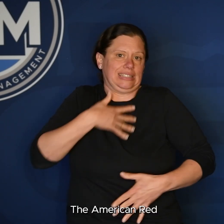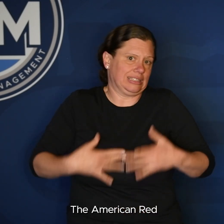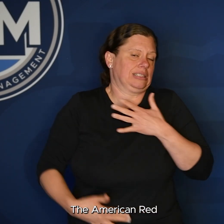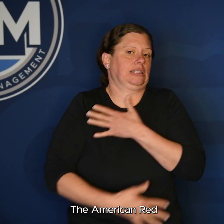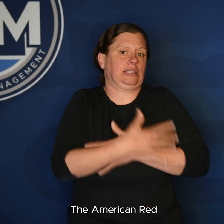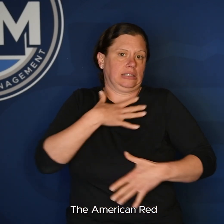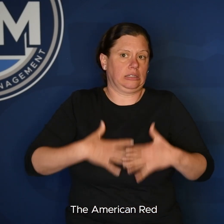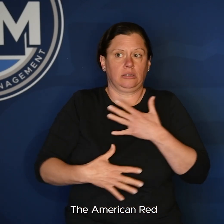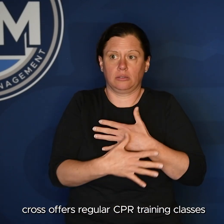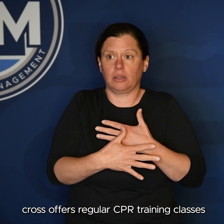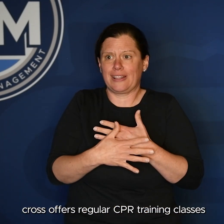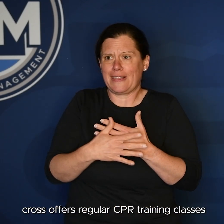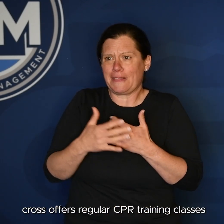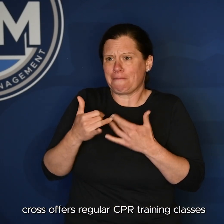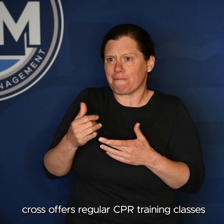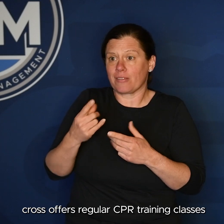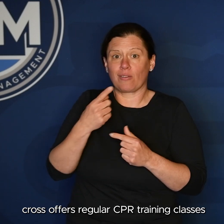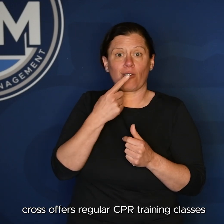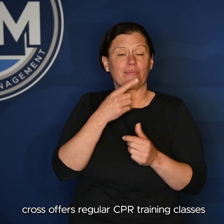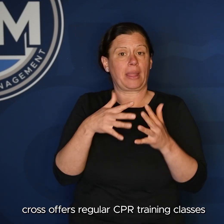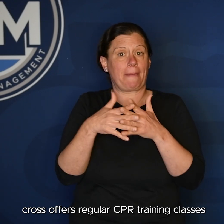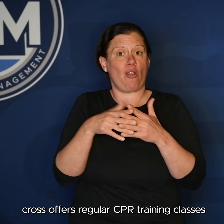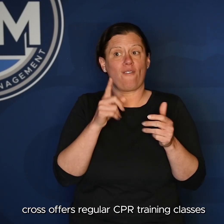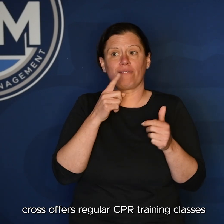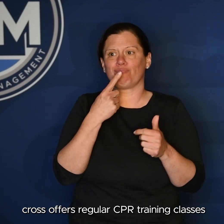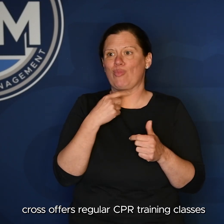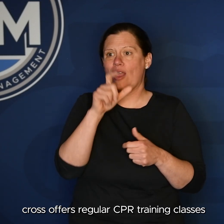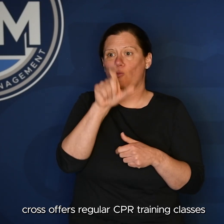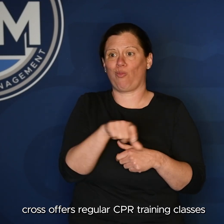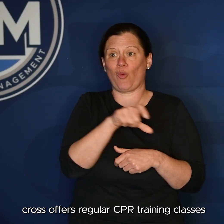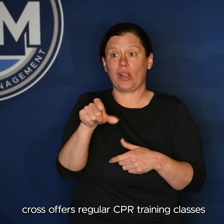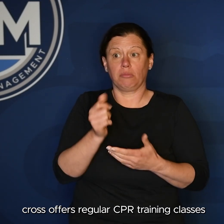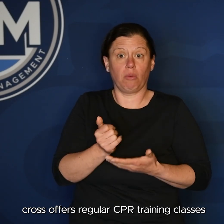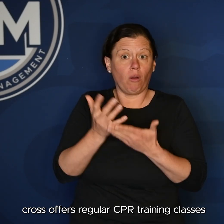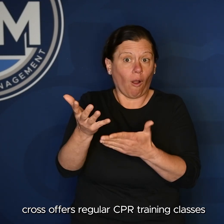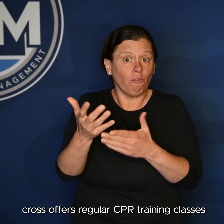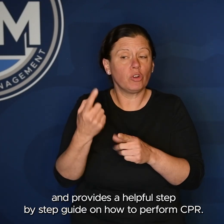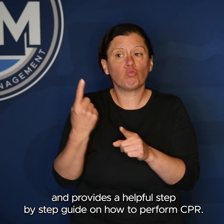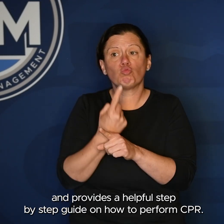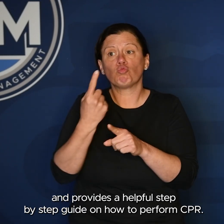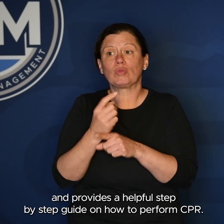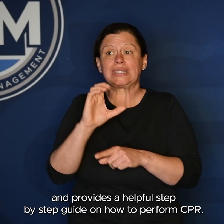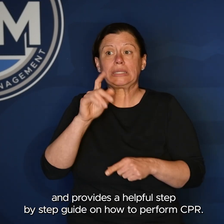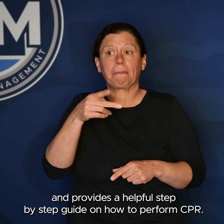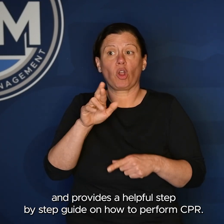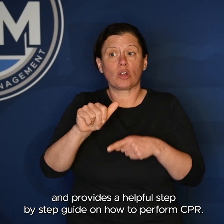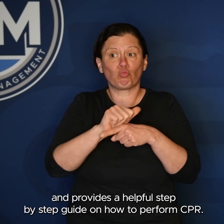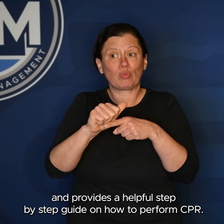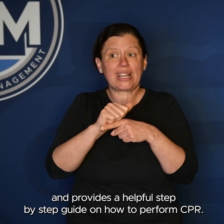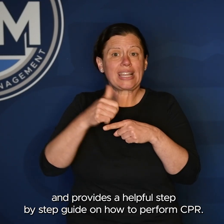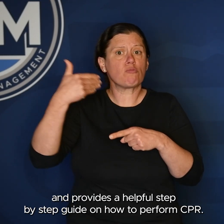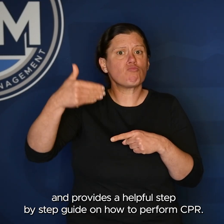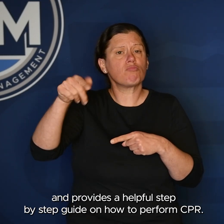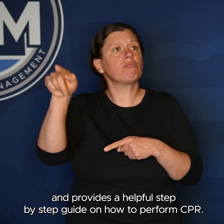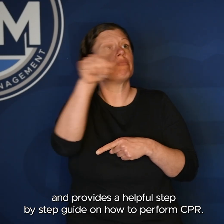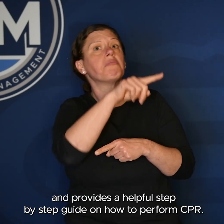The American Red Cross offers regular CPR training classes and provides a helpful step-by-step guide on how